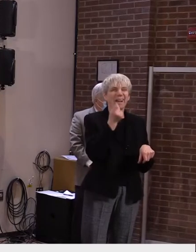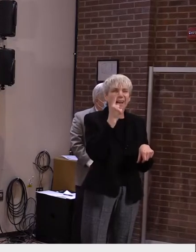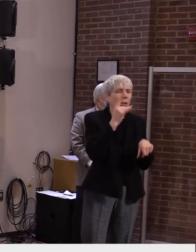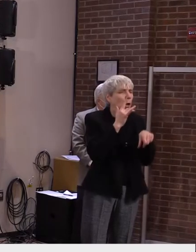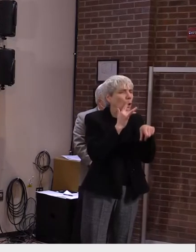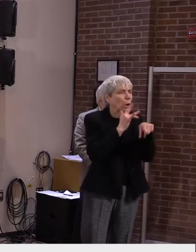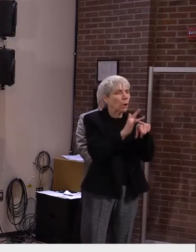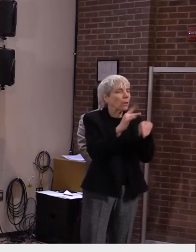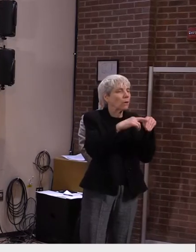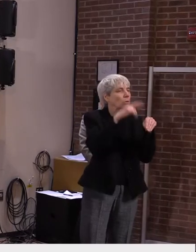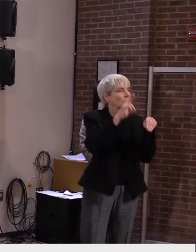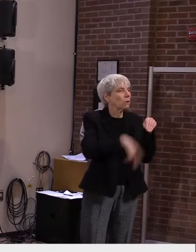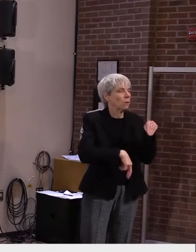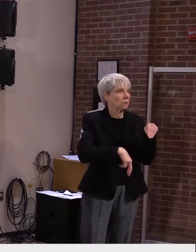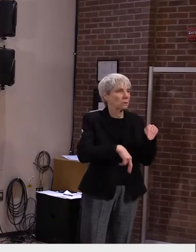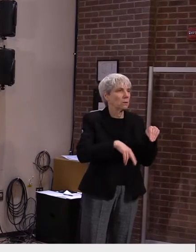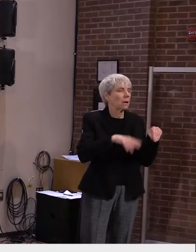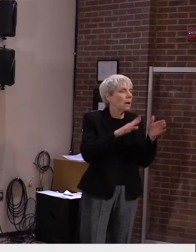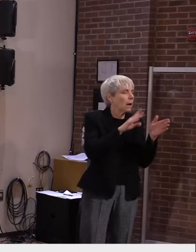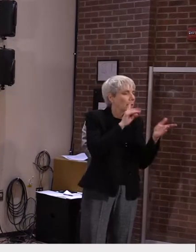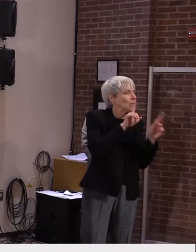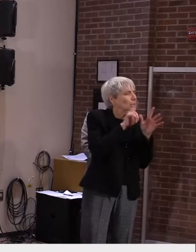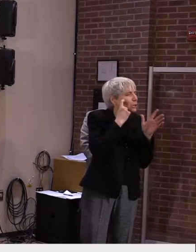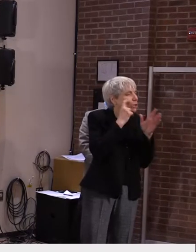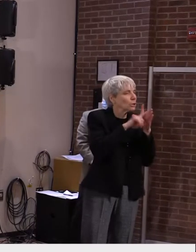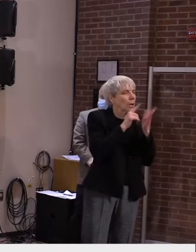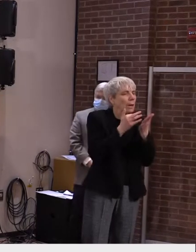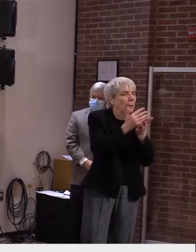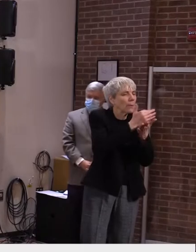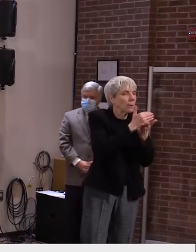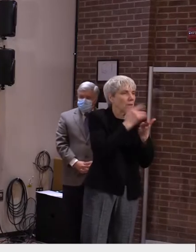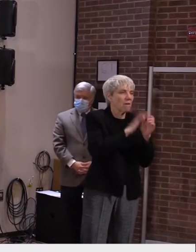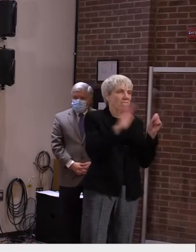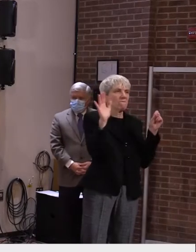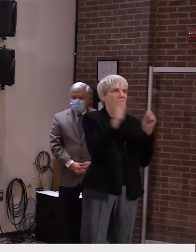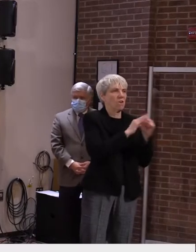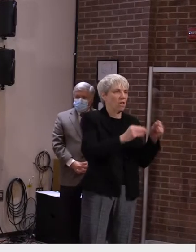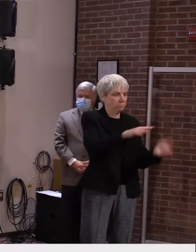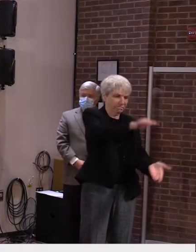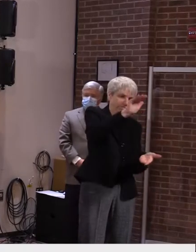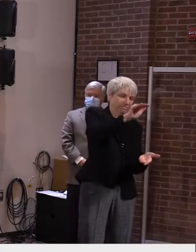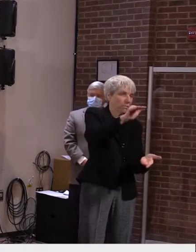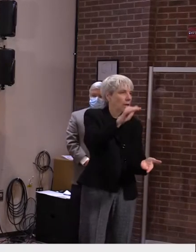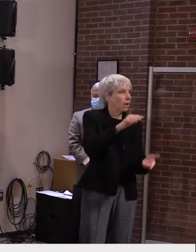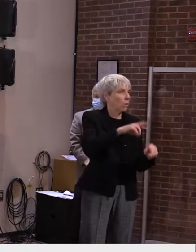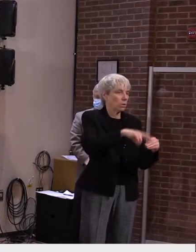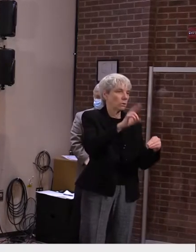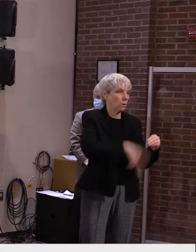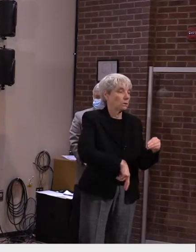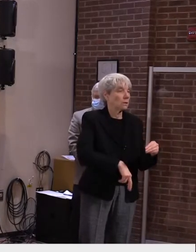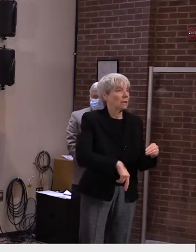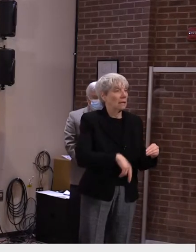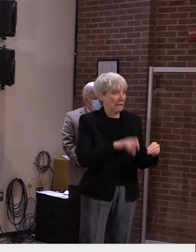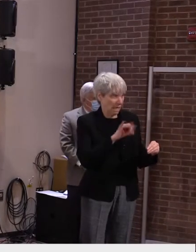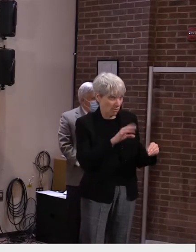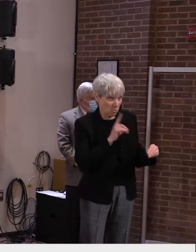very cautious about that information, but that's what they were saying. It would be wonderful if that